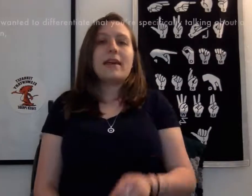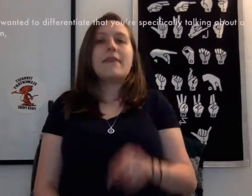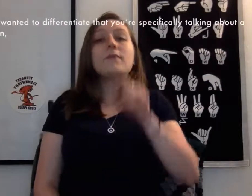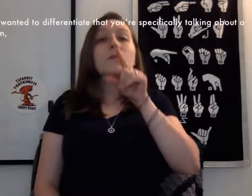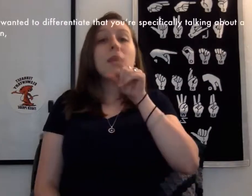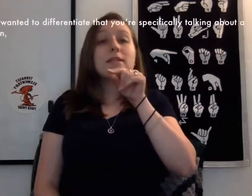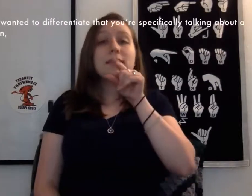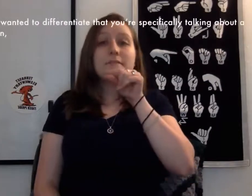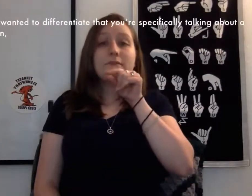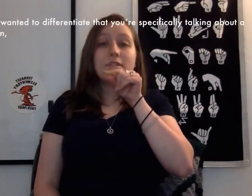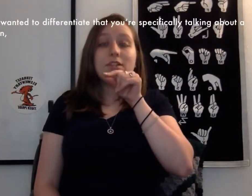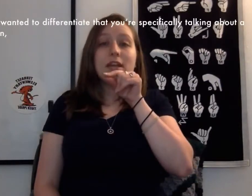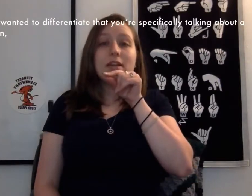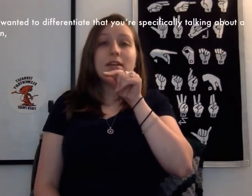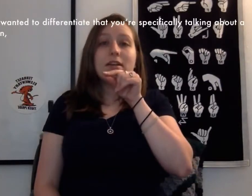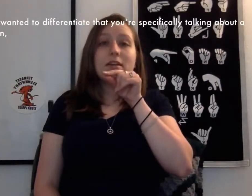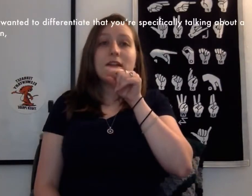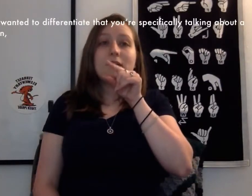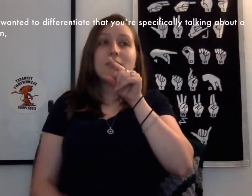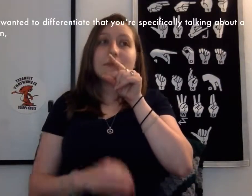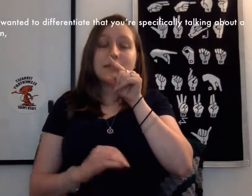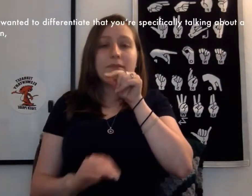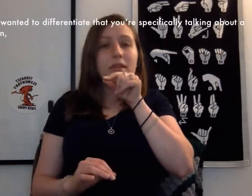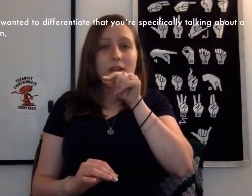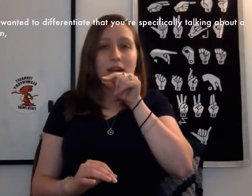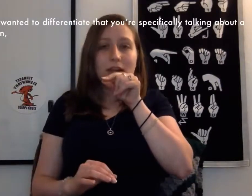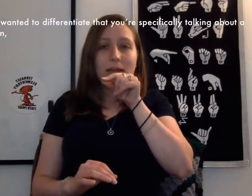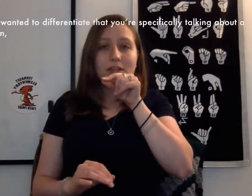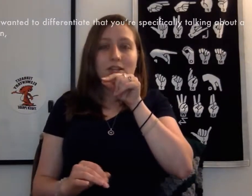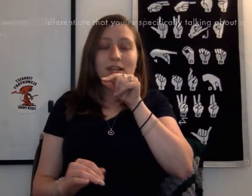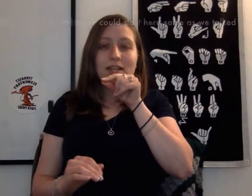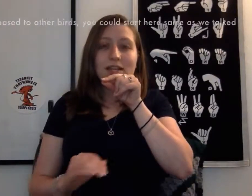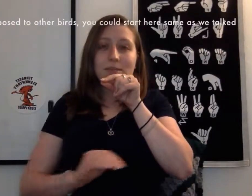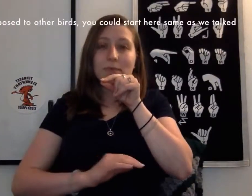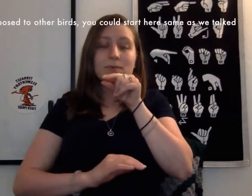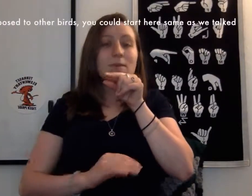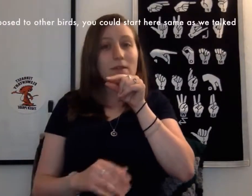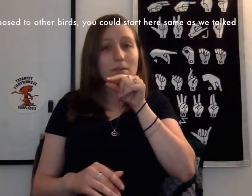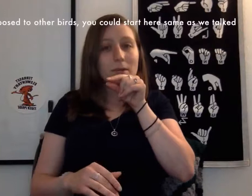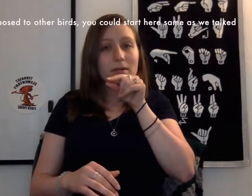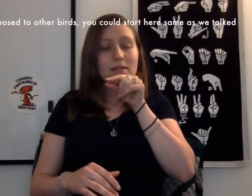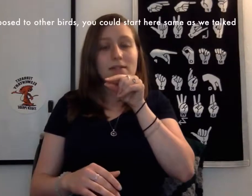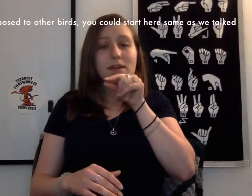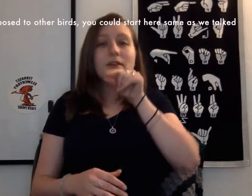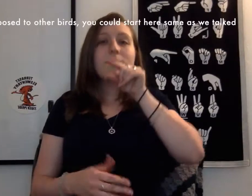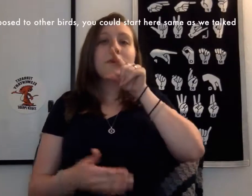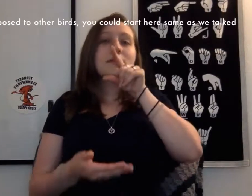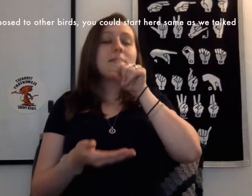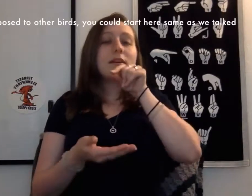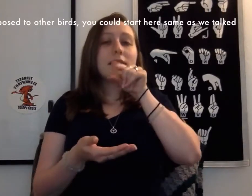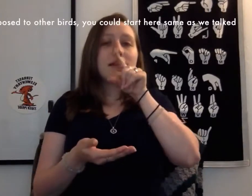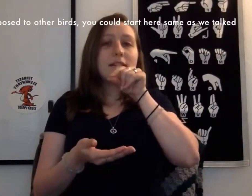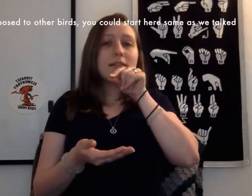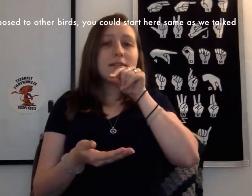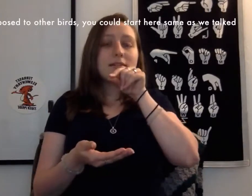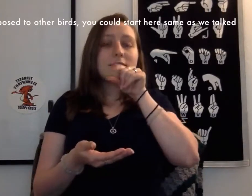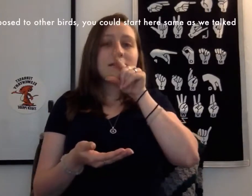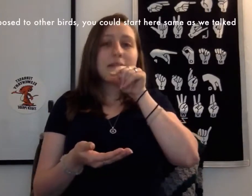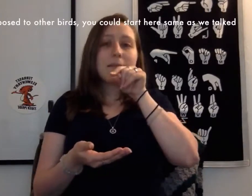you wanted to differentiate that you're specifically talking about a chicken as opposed to other birds, you could start here, same as we